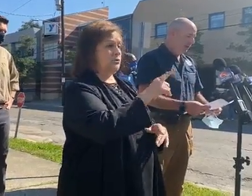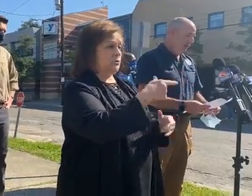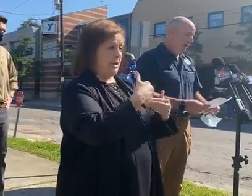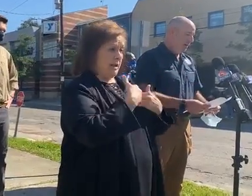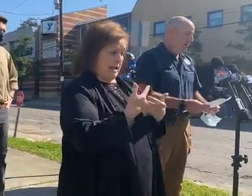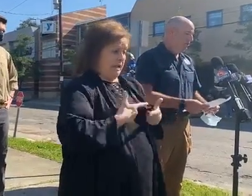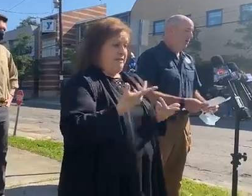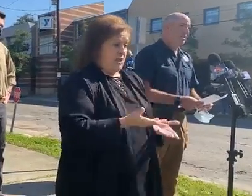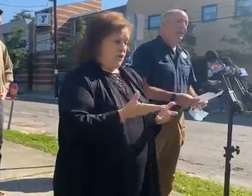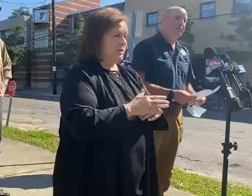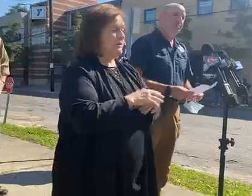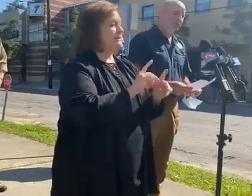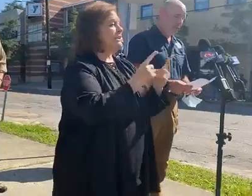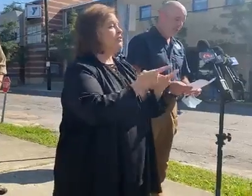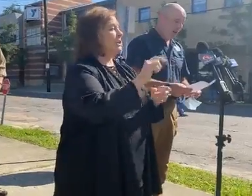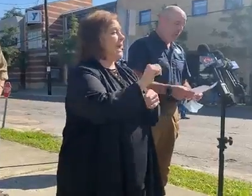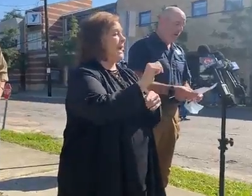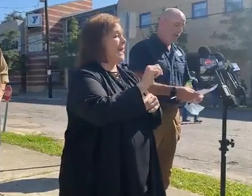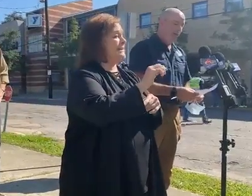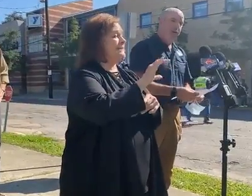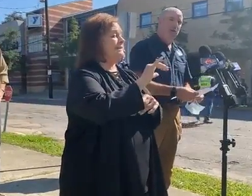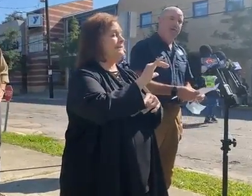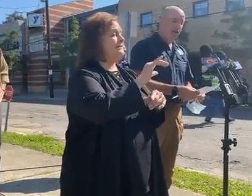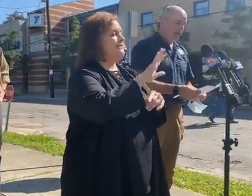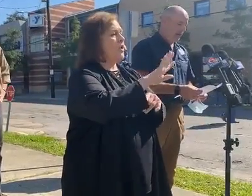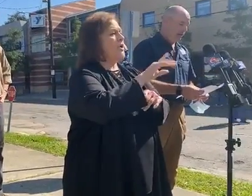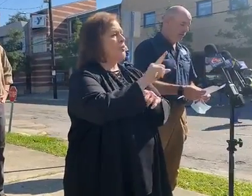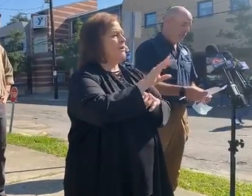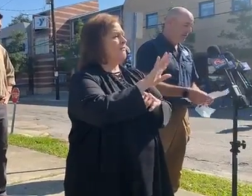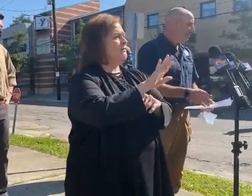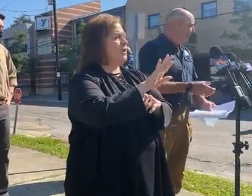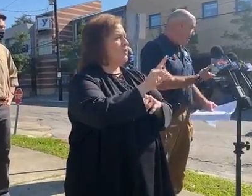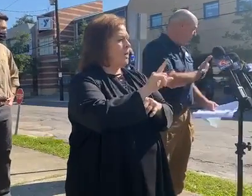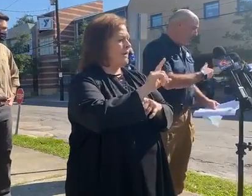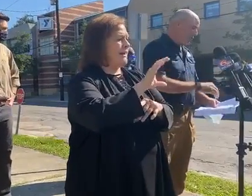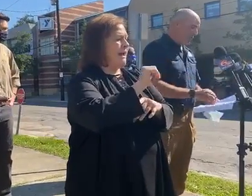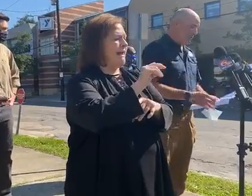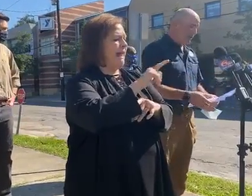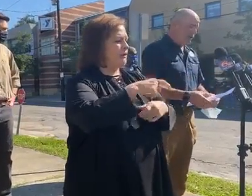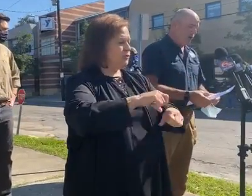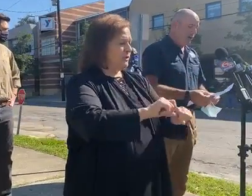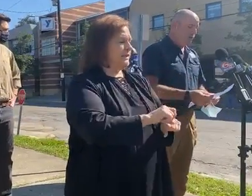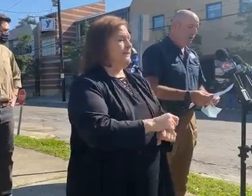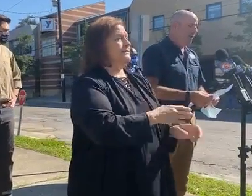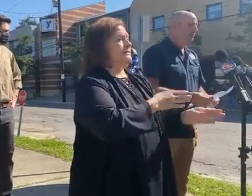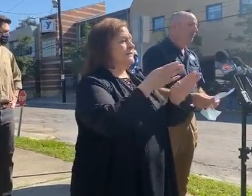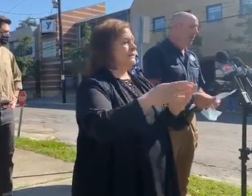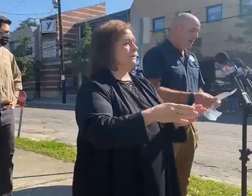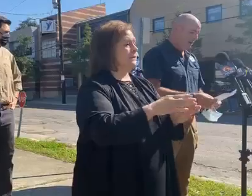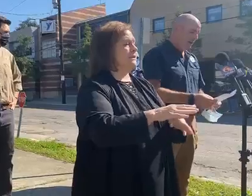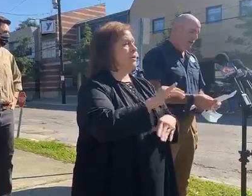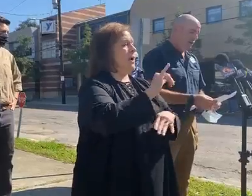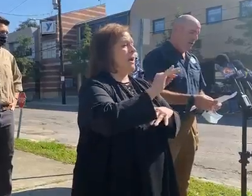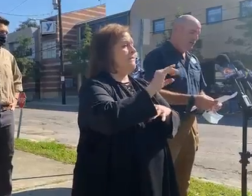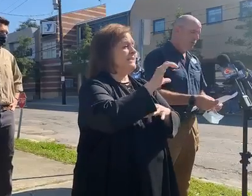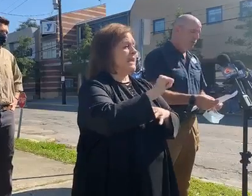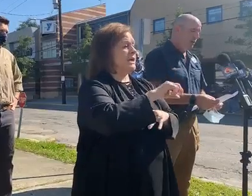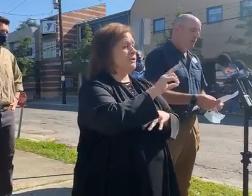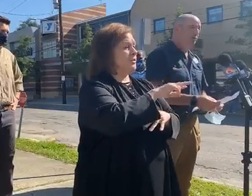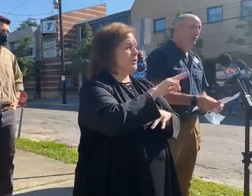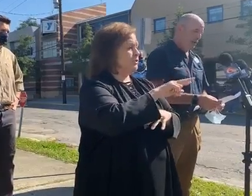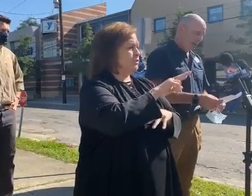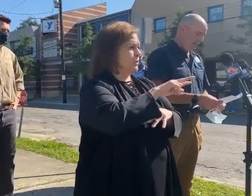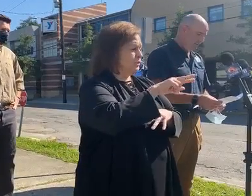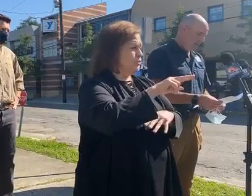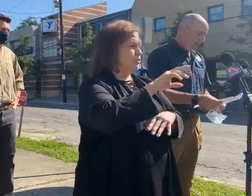one. In District A at the Mid-City Library, 4140 Canal Street. Here in District B at the Dryad YMCA, again,